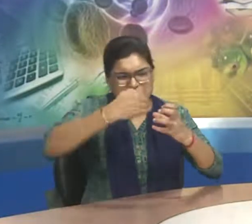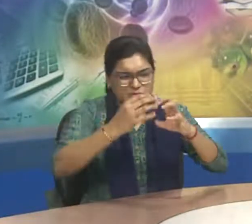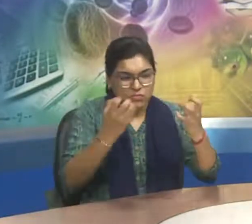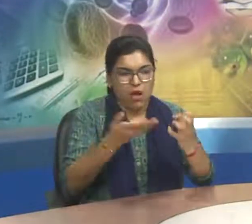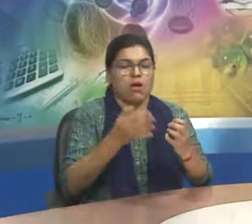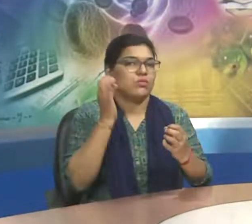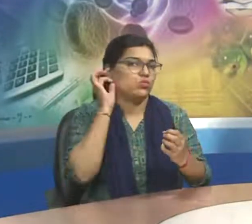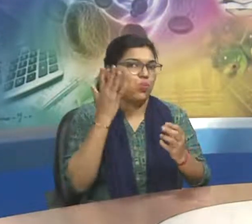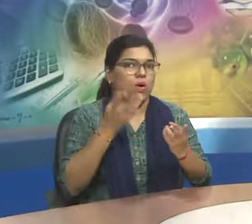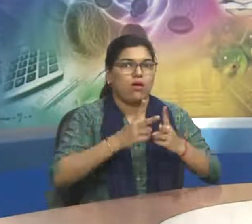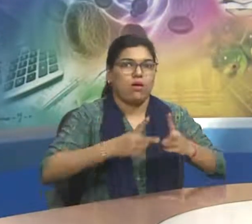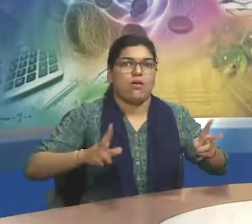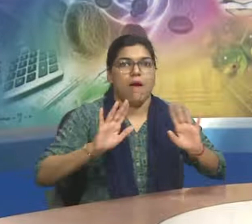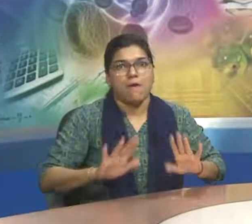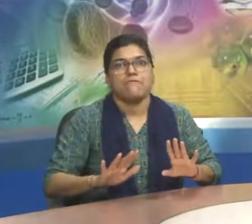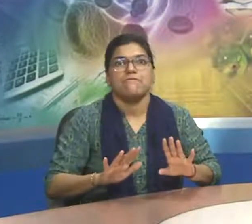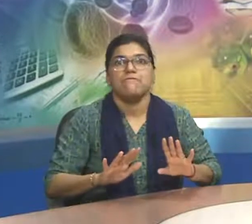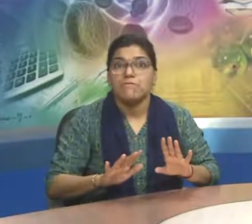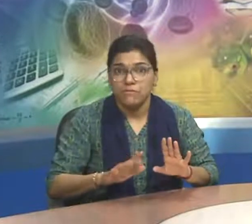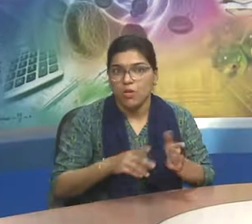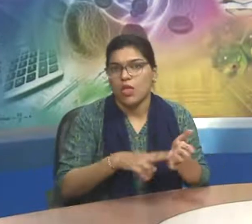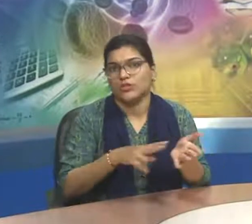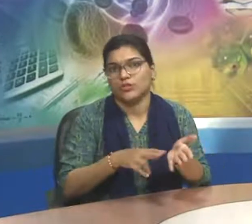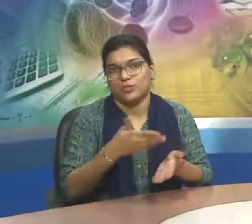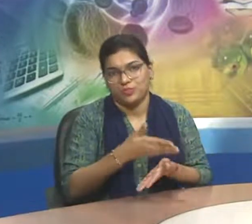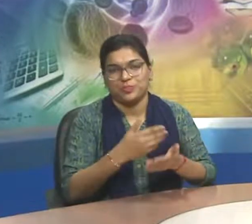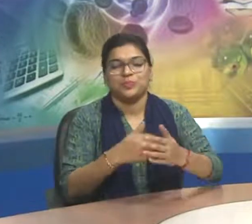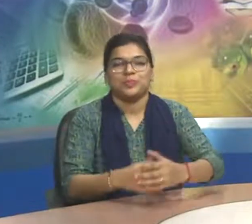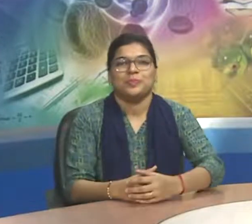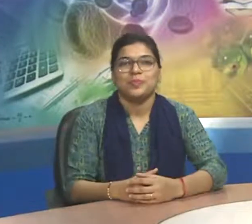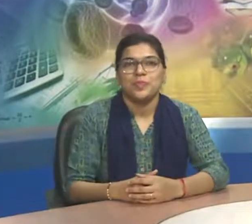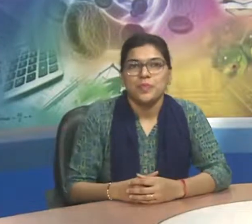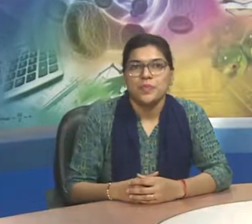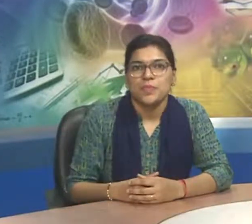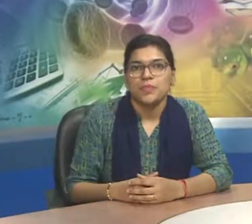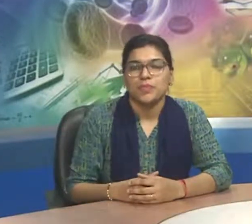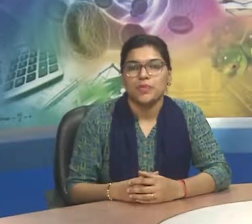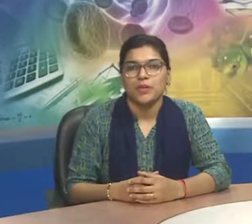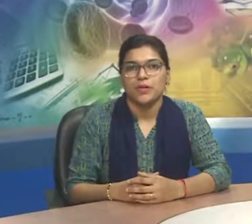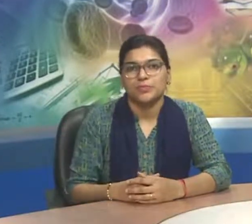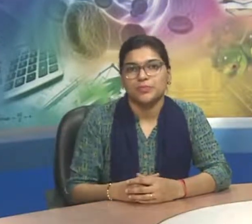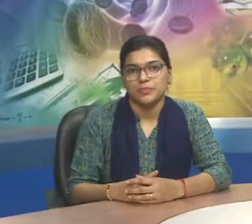All these are metals only. These are the natural resources.